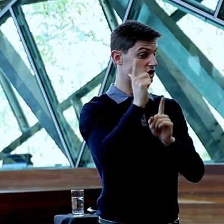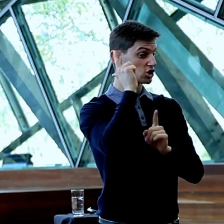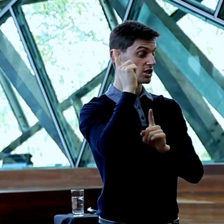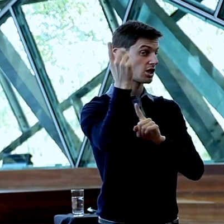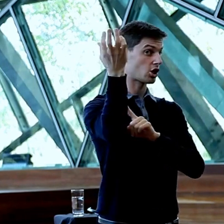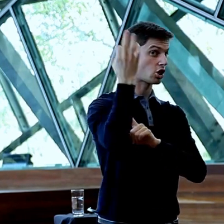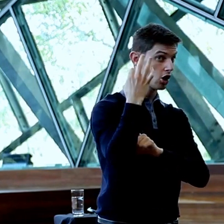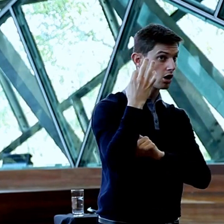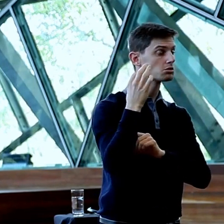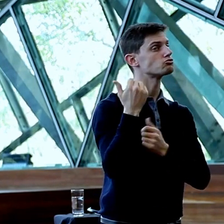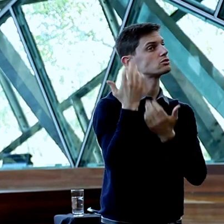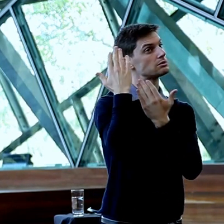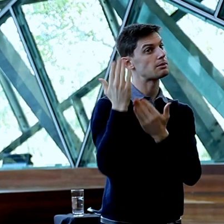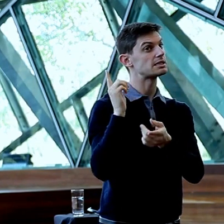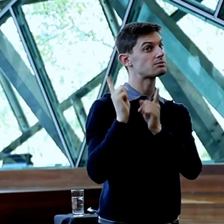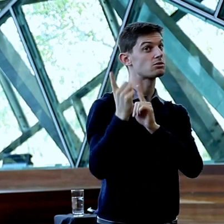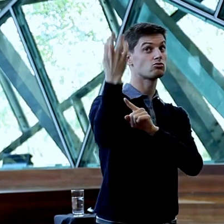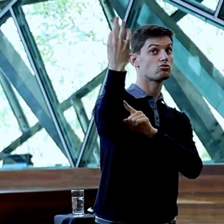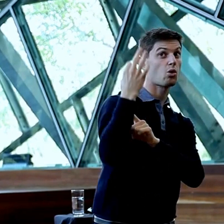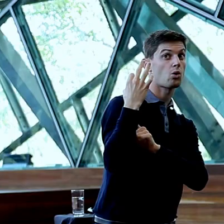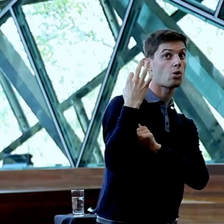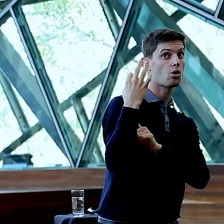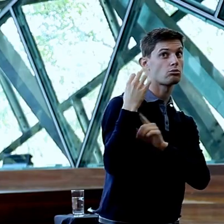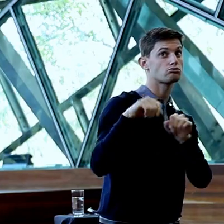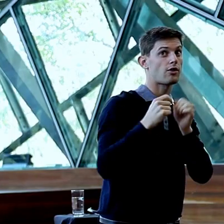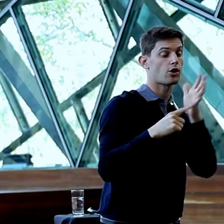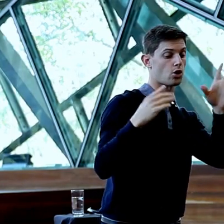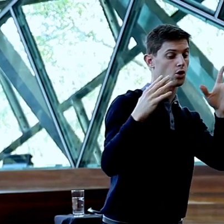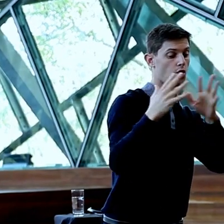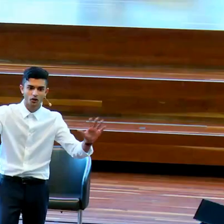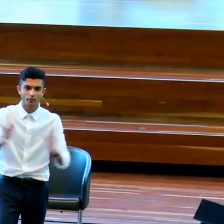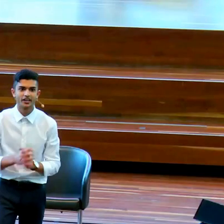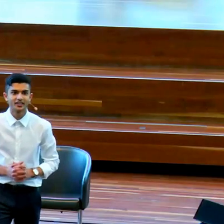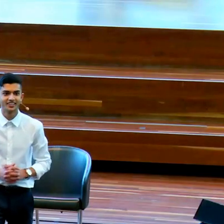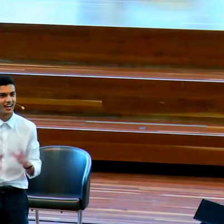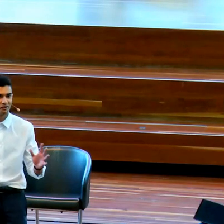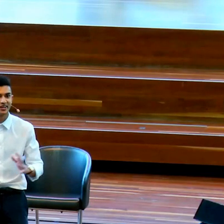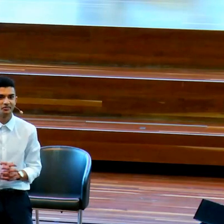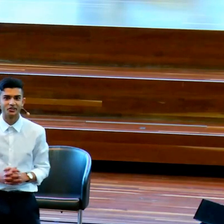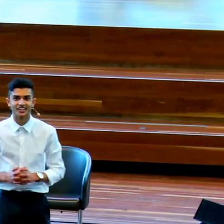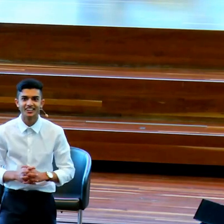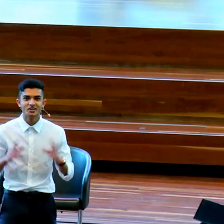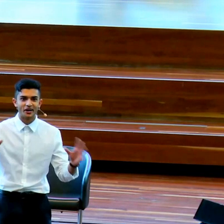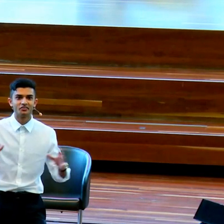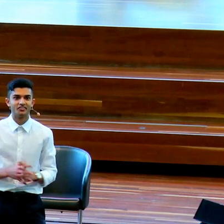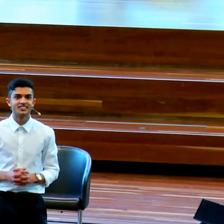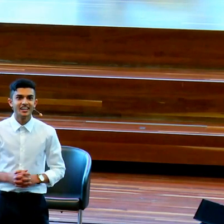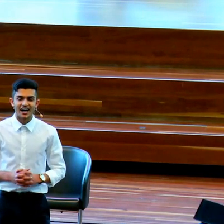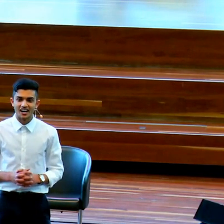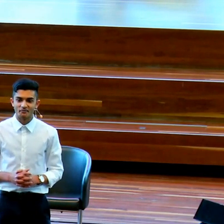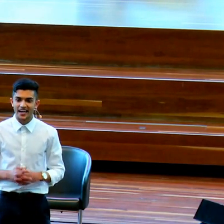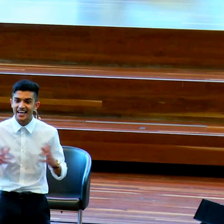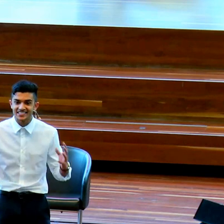some situations, break the law. Break the rules. No law breaking. That would be unfortunate. Break the